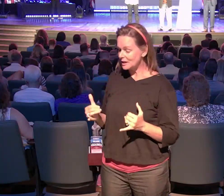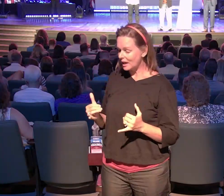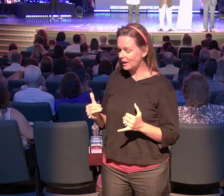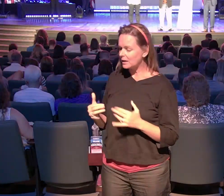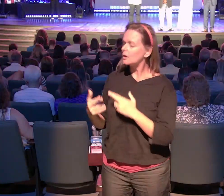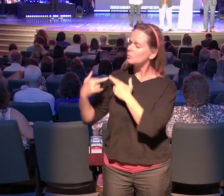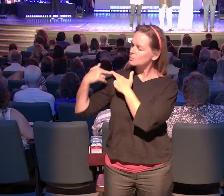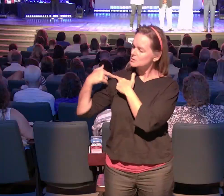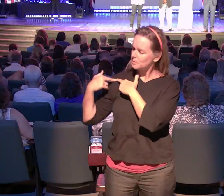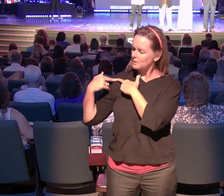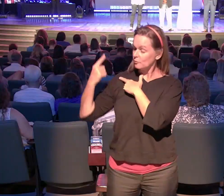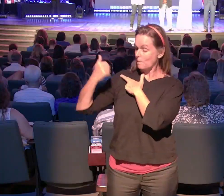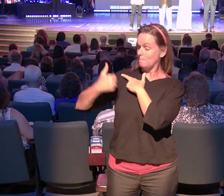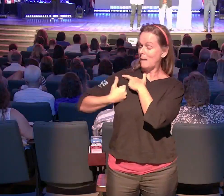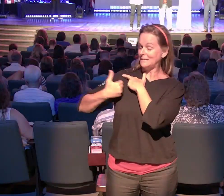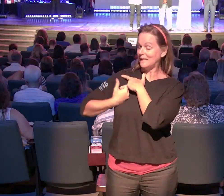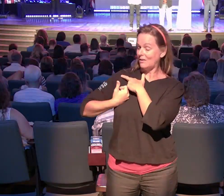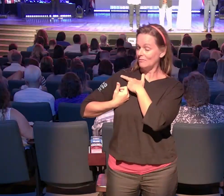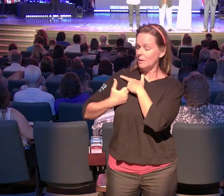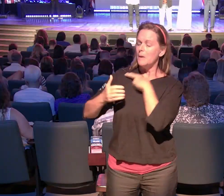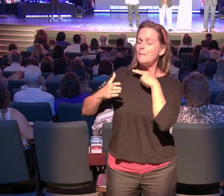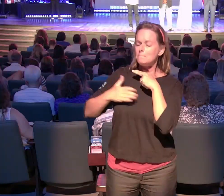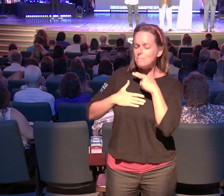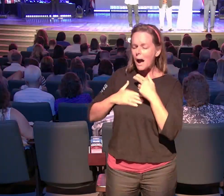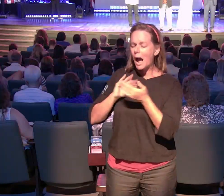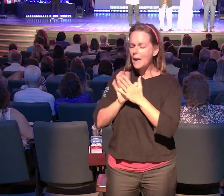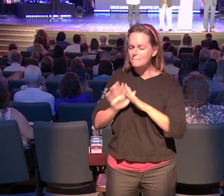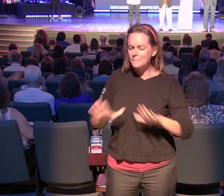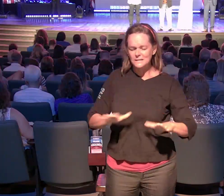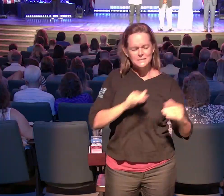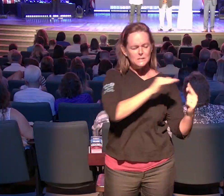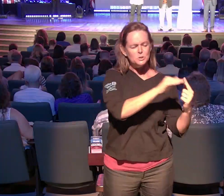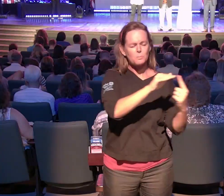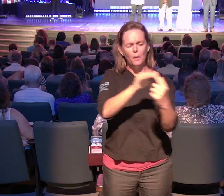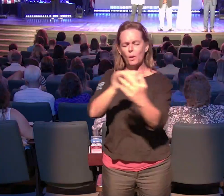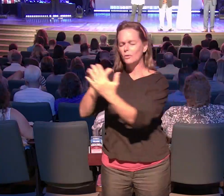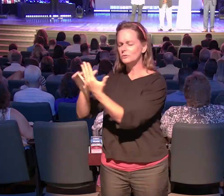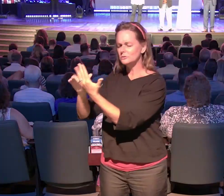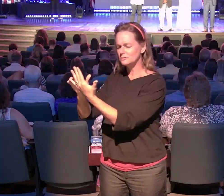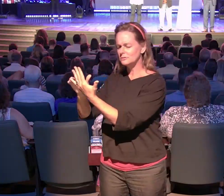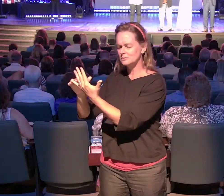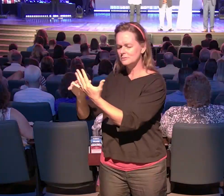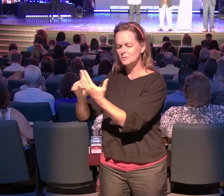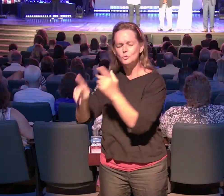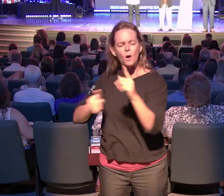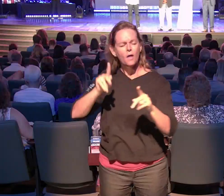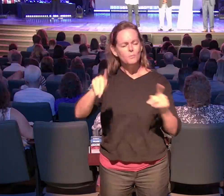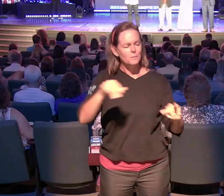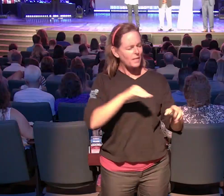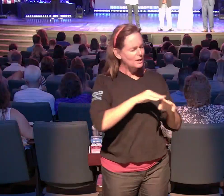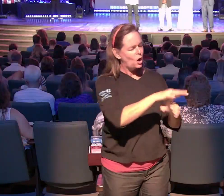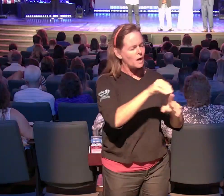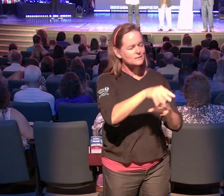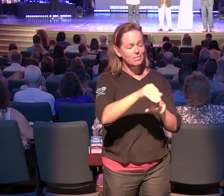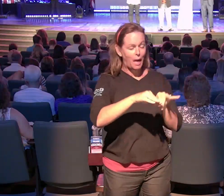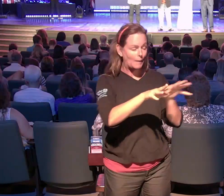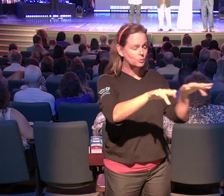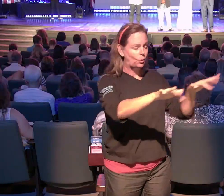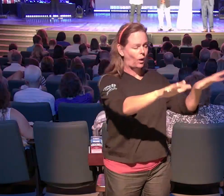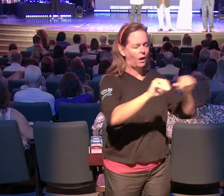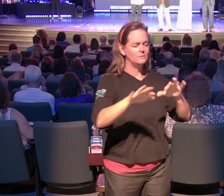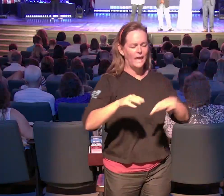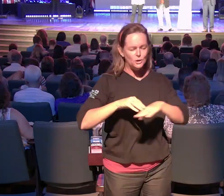take personal responsibility for peace. And I reach out to my brothers and sisters, and I encourage them to reach out for peace as